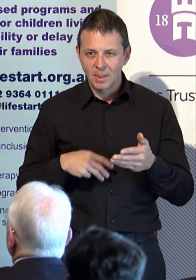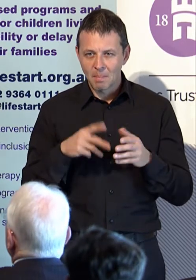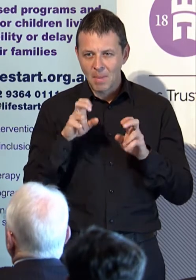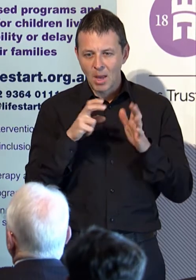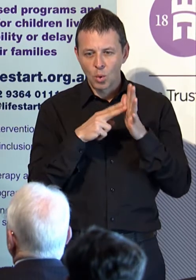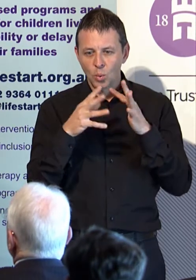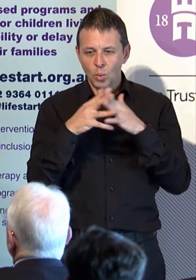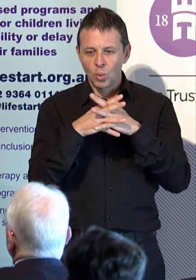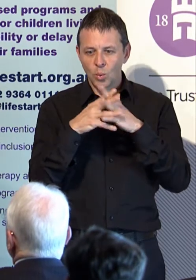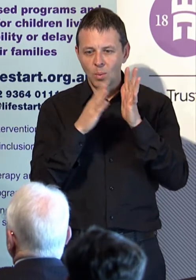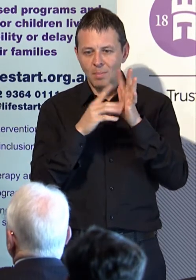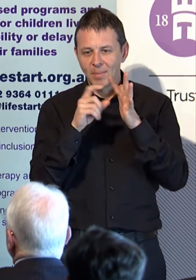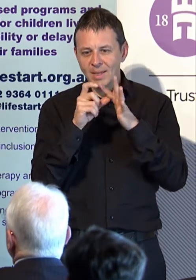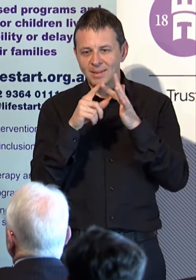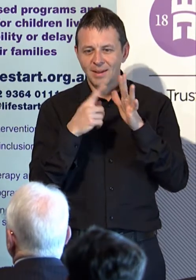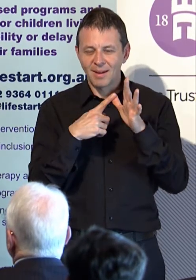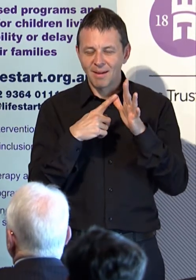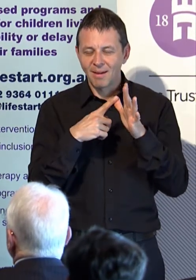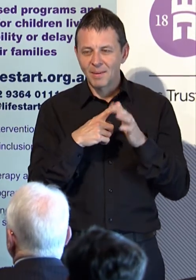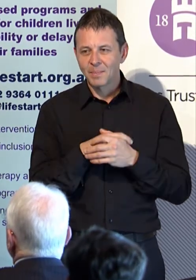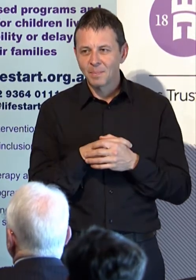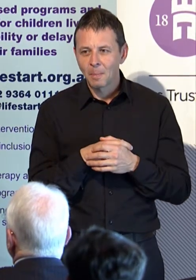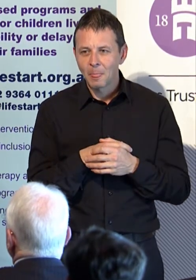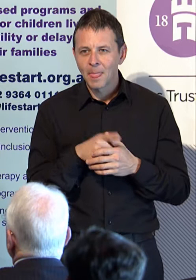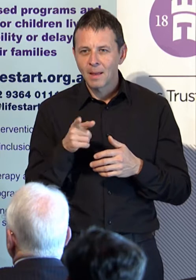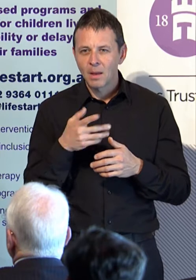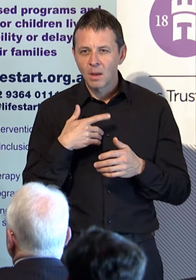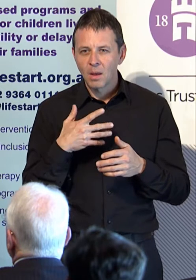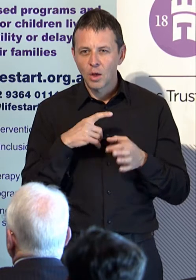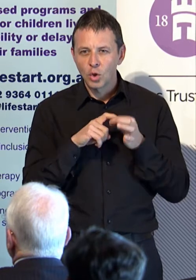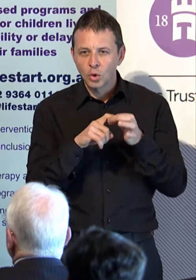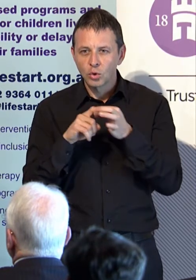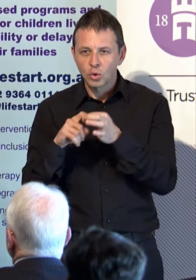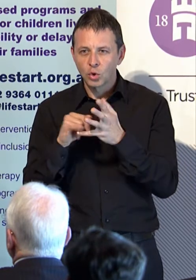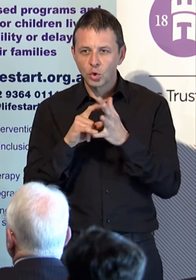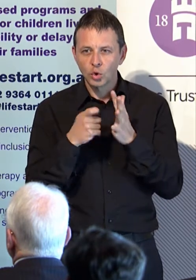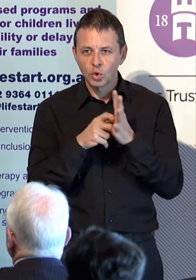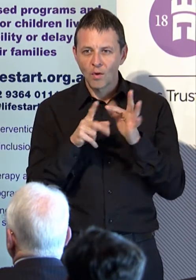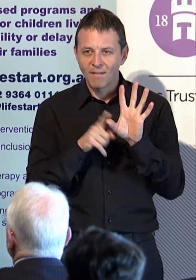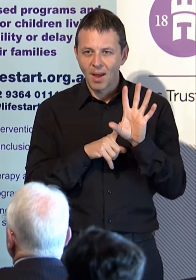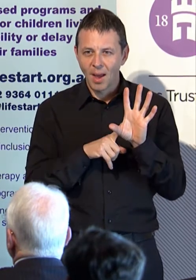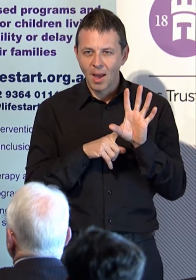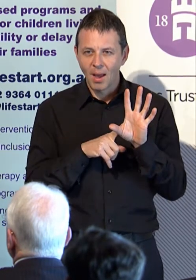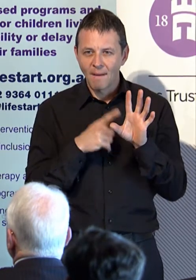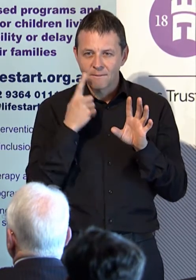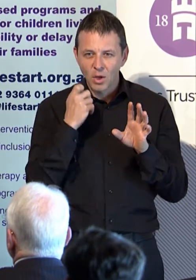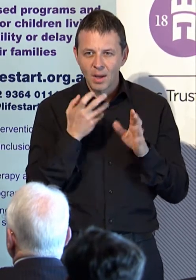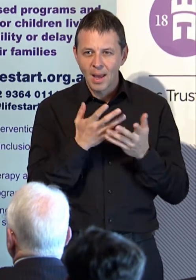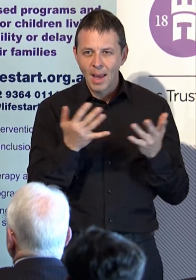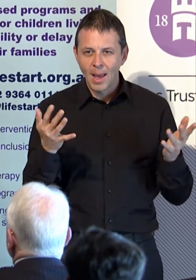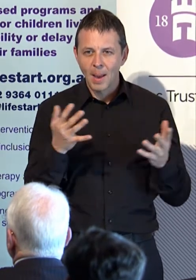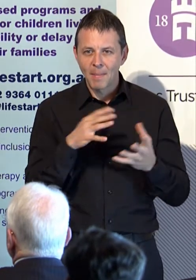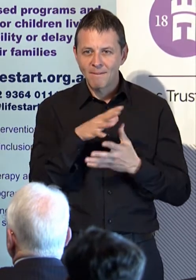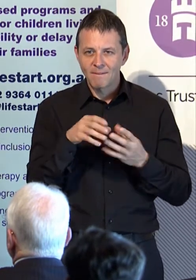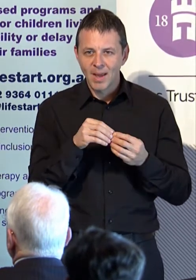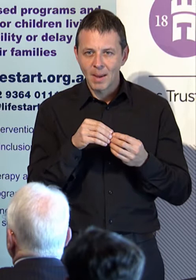We don't use that language anymore. But we carried out a survey of families to find out how many families would be interested in